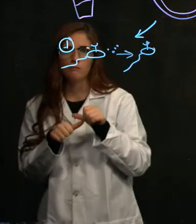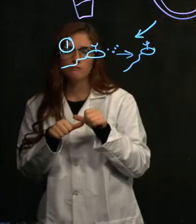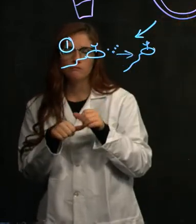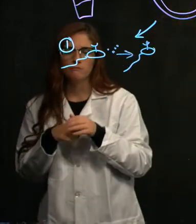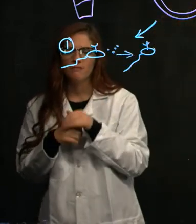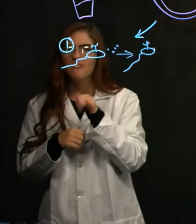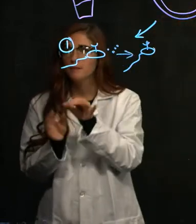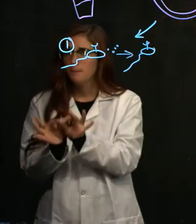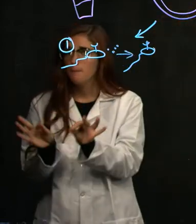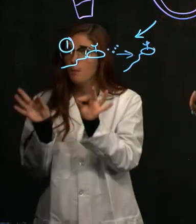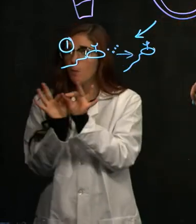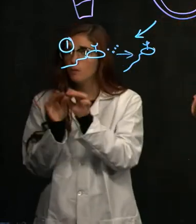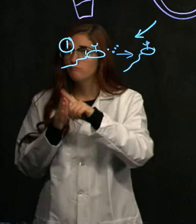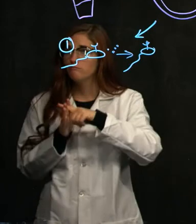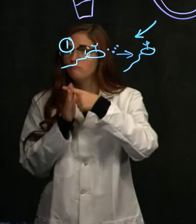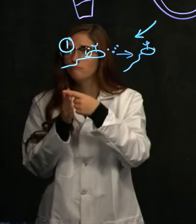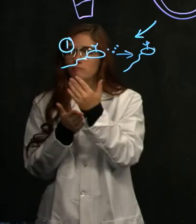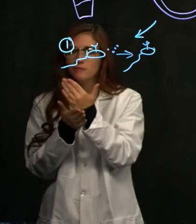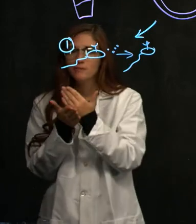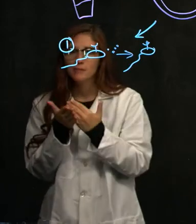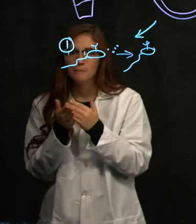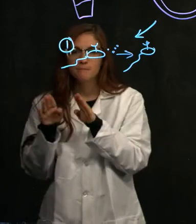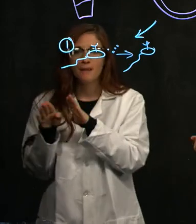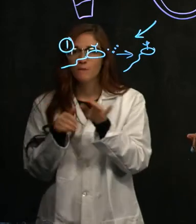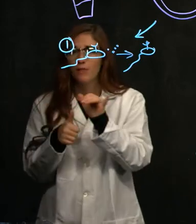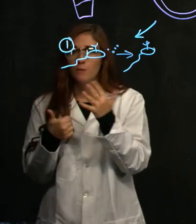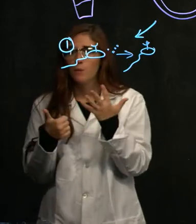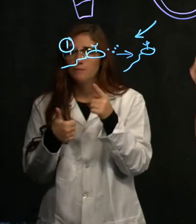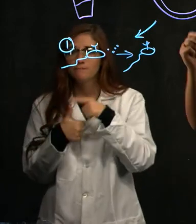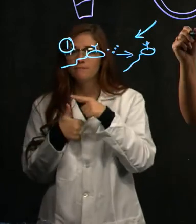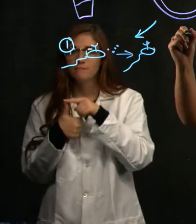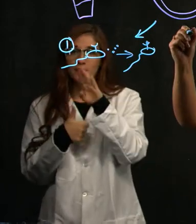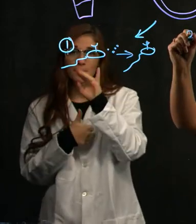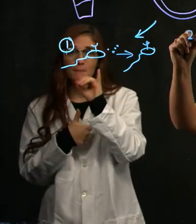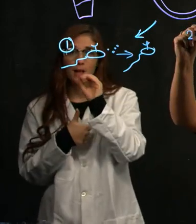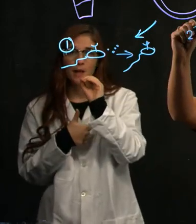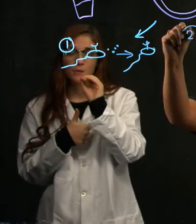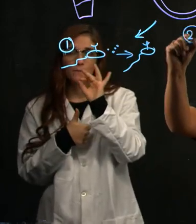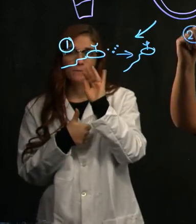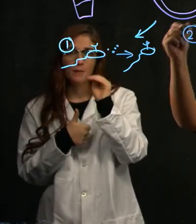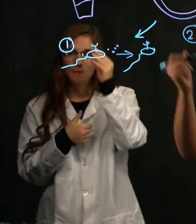is important for initiating certain pathogenic behaviors, such as biofilm formation.